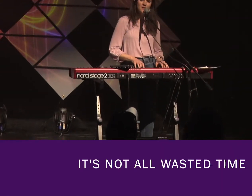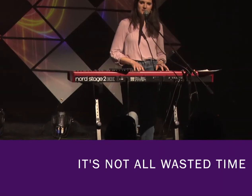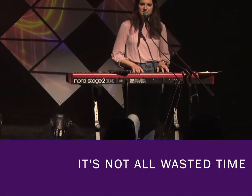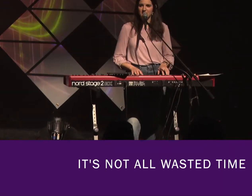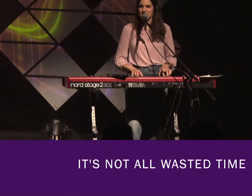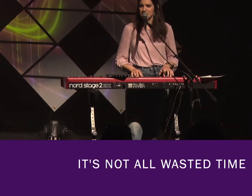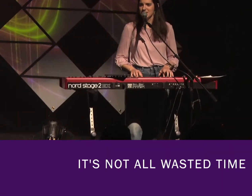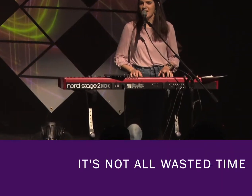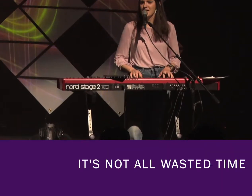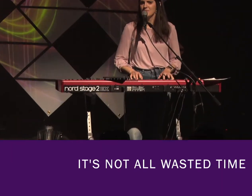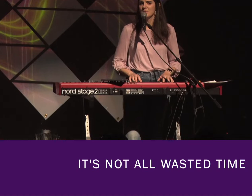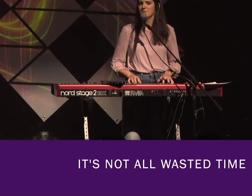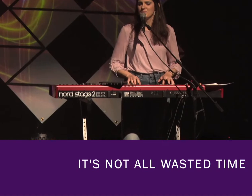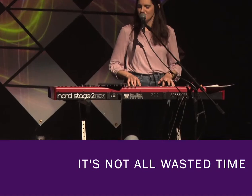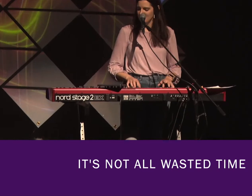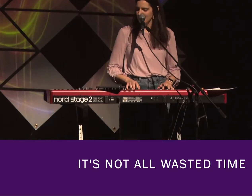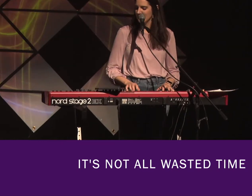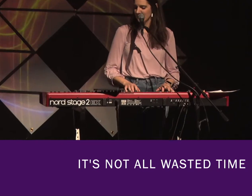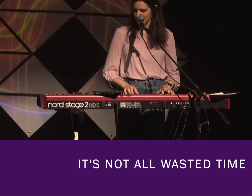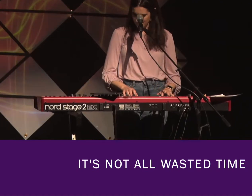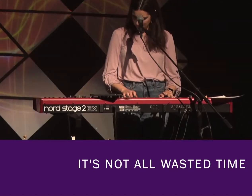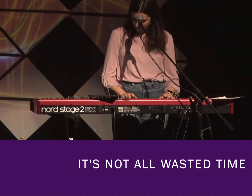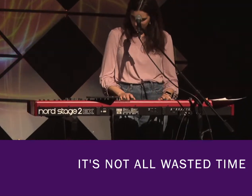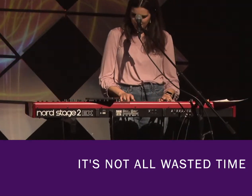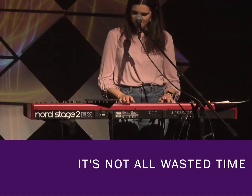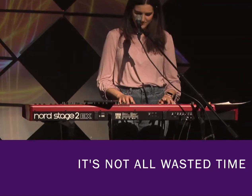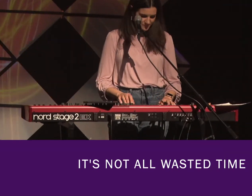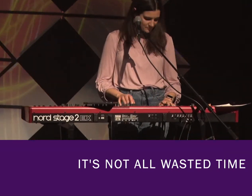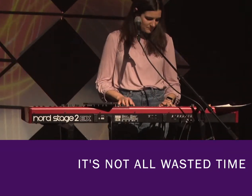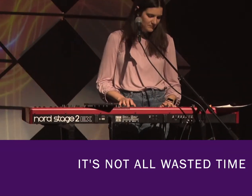all wasted time.